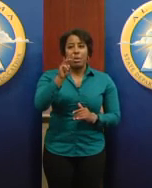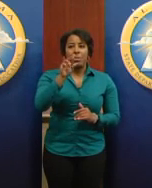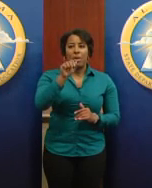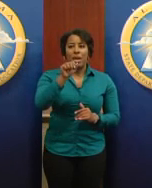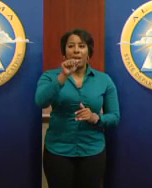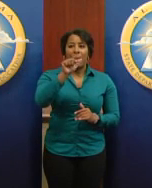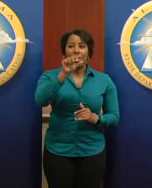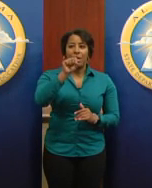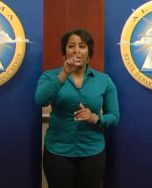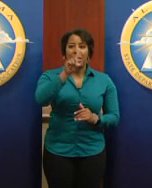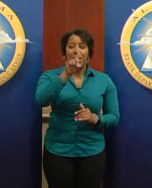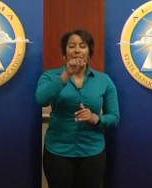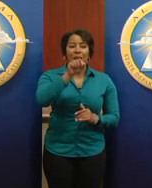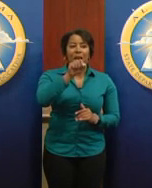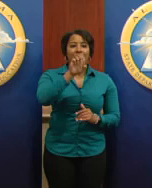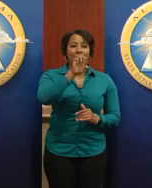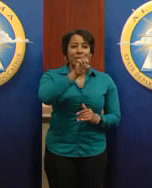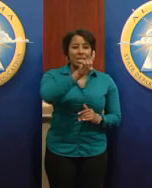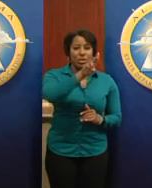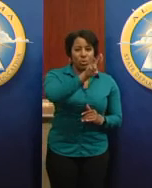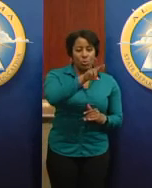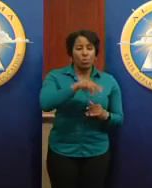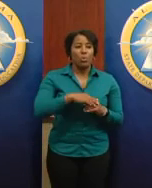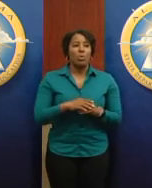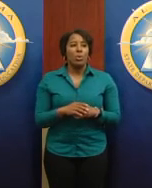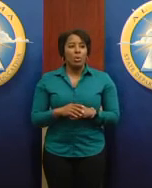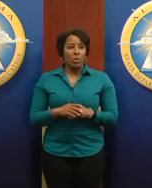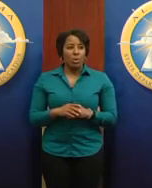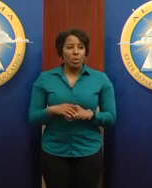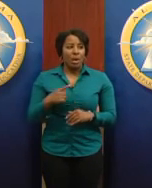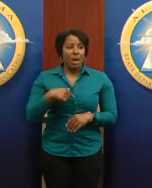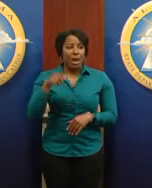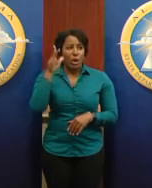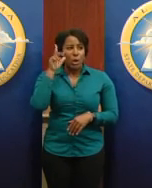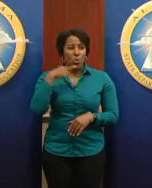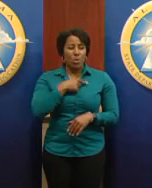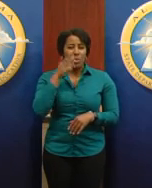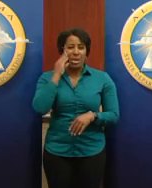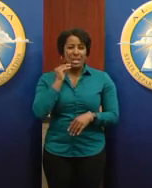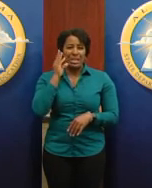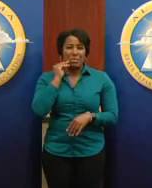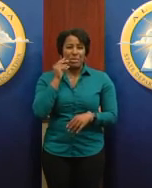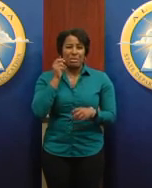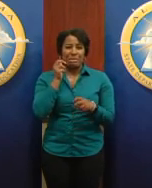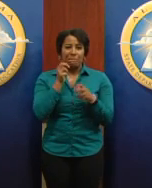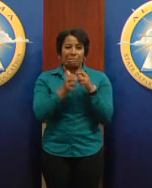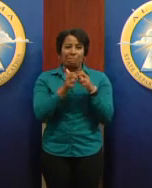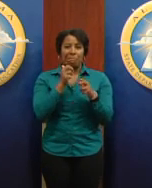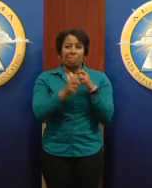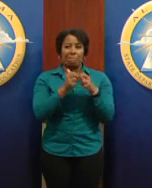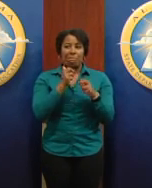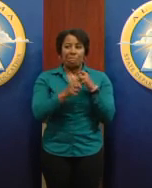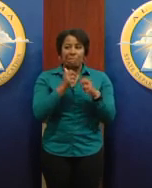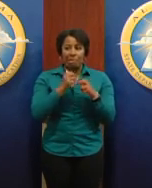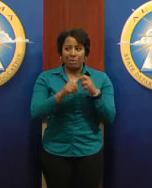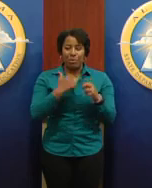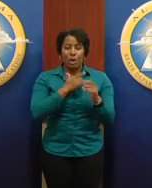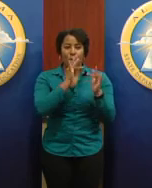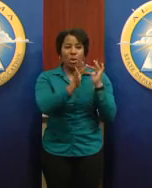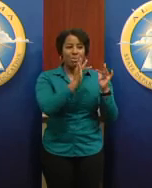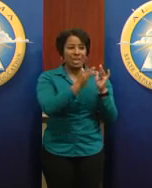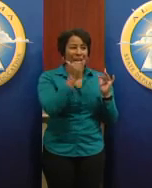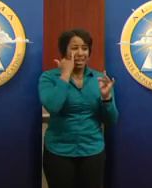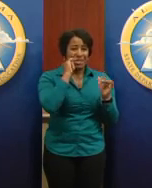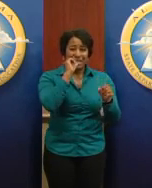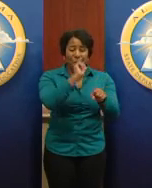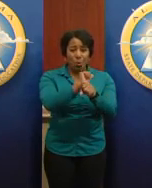www.alsde.edu. I heard that we were experiencing some technical difficulties with our website, so if it's down, keep trying. It'll be back up. It will